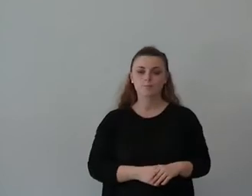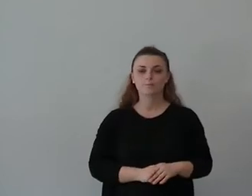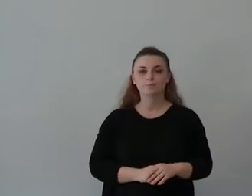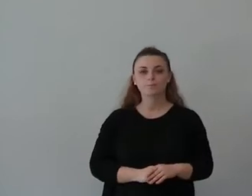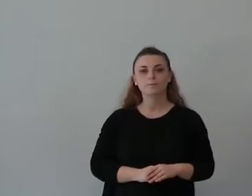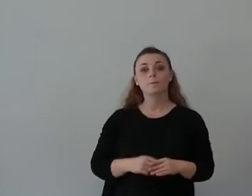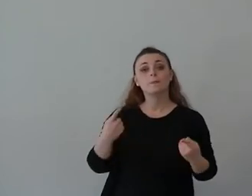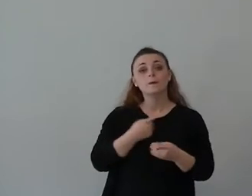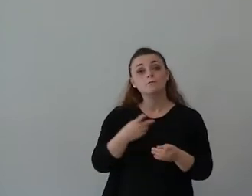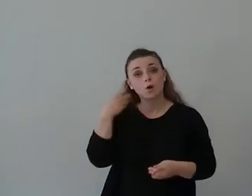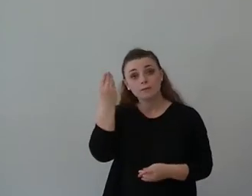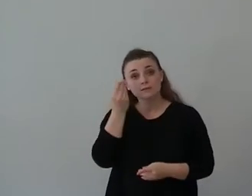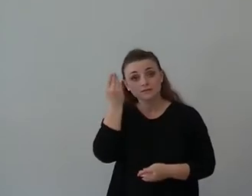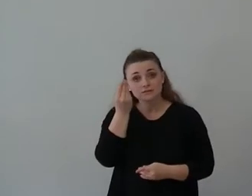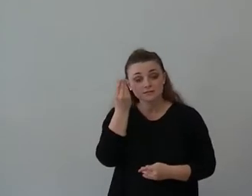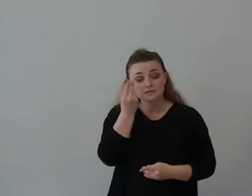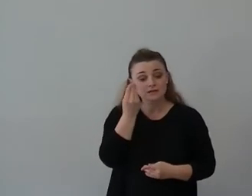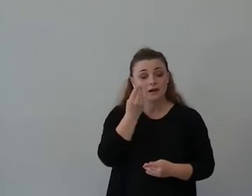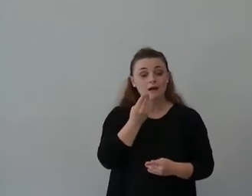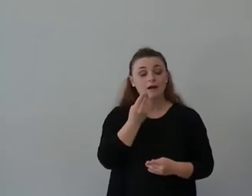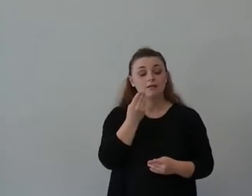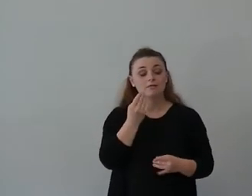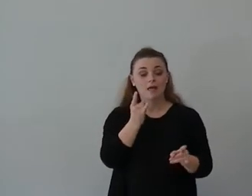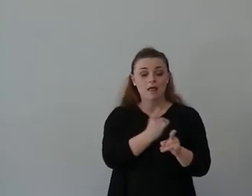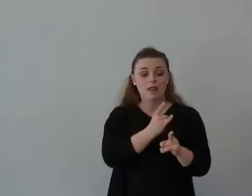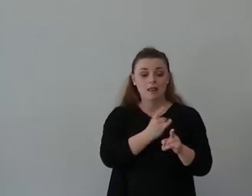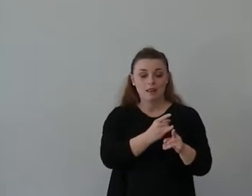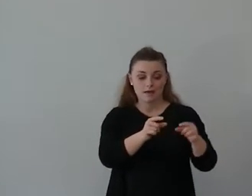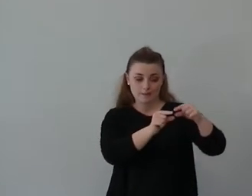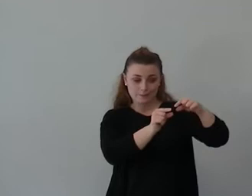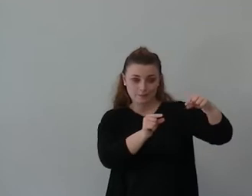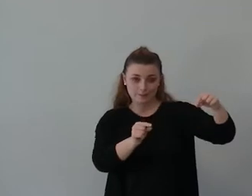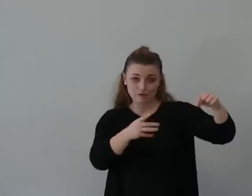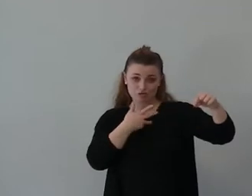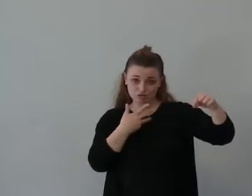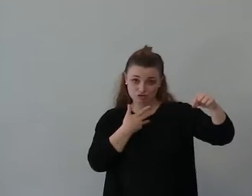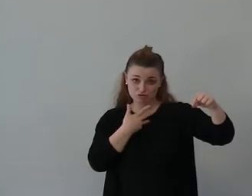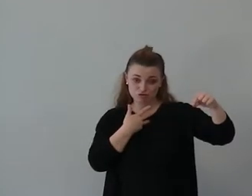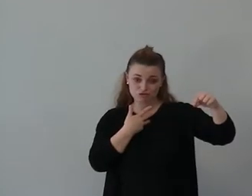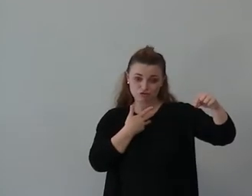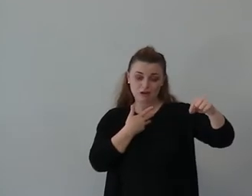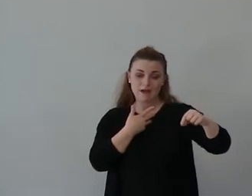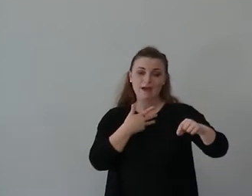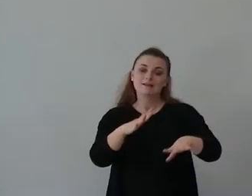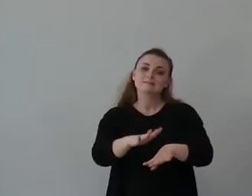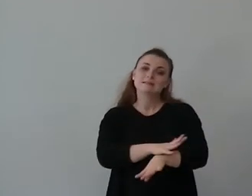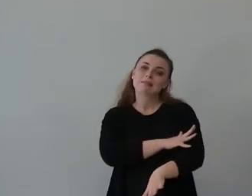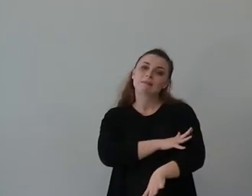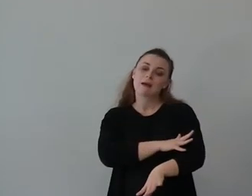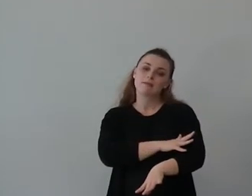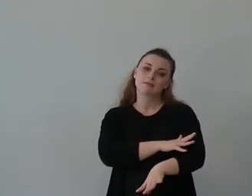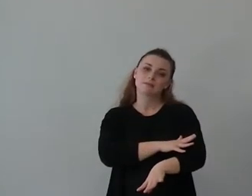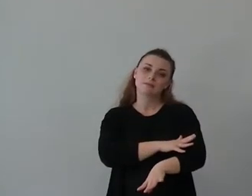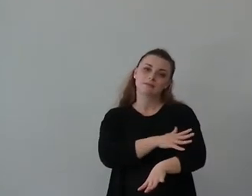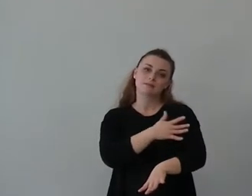questo pezzo di legno ha dei sentimenti come noi, being rubbed up against a sharp